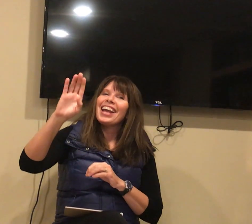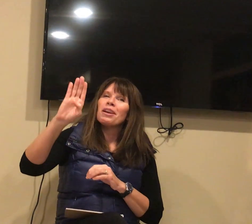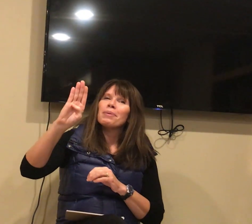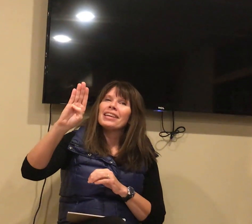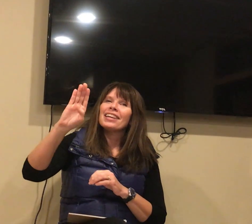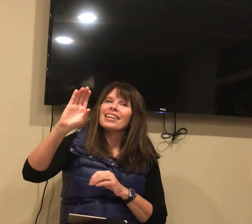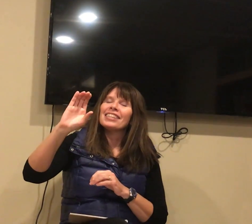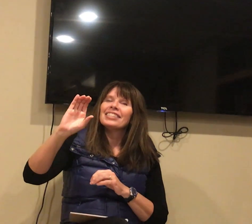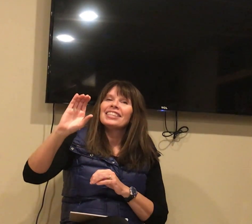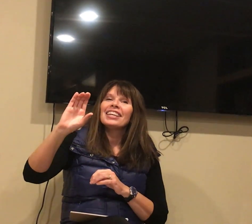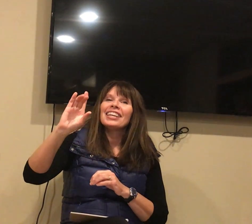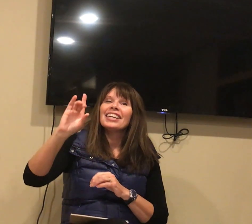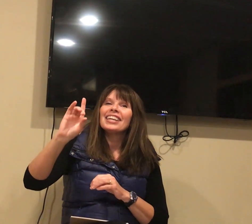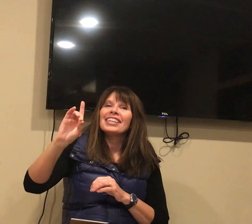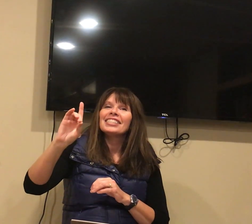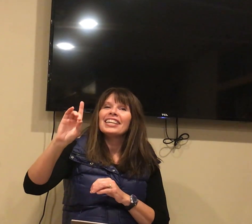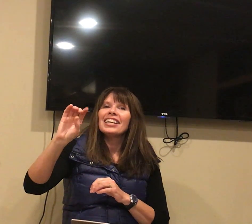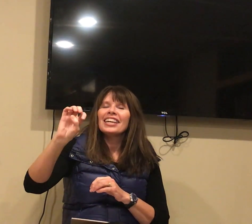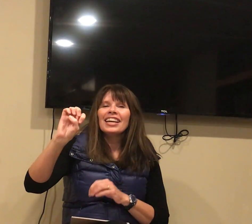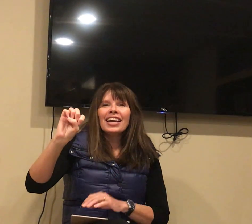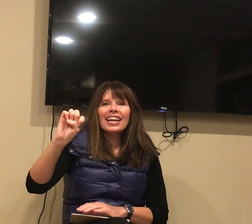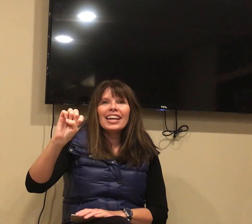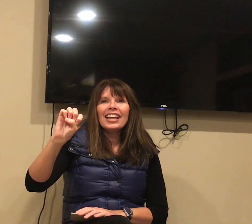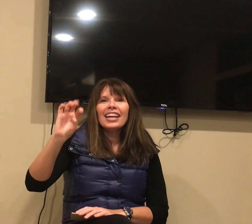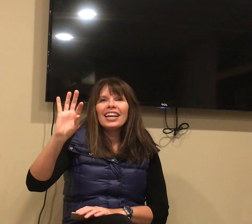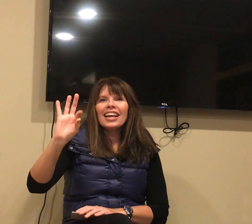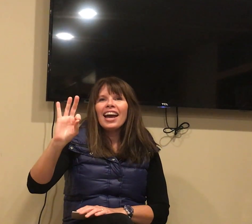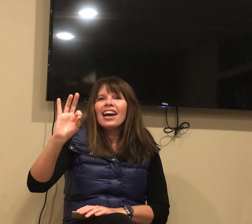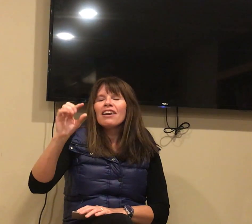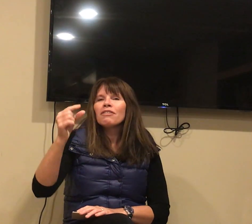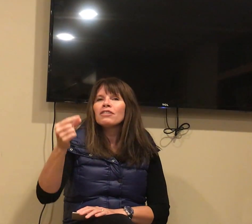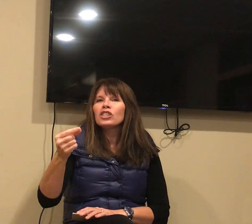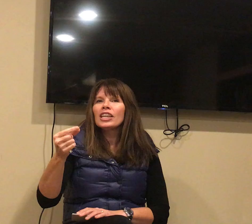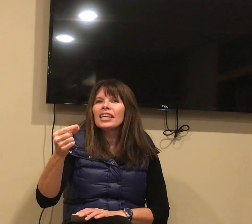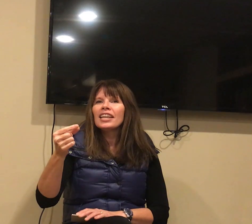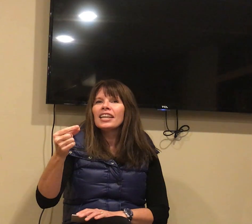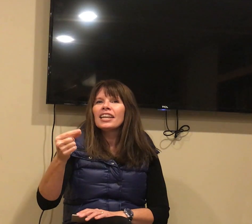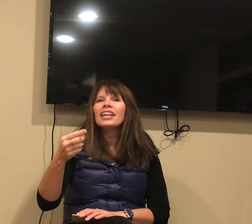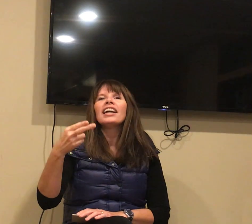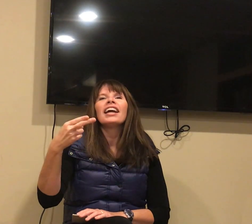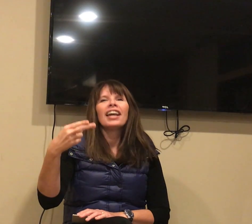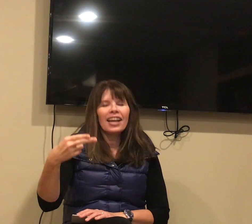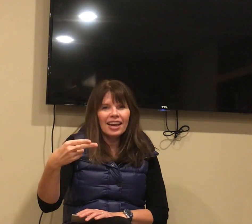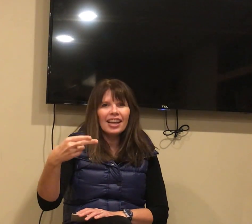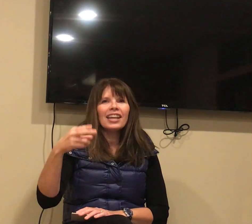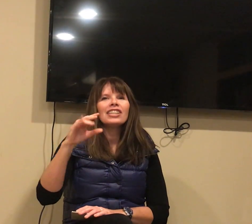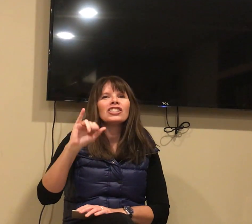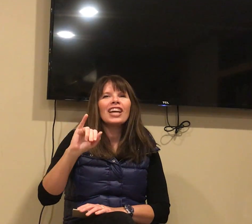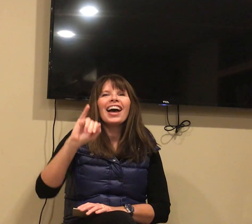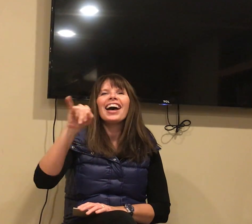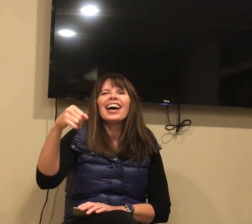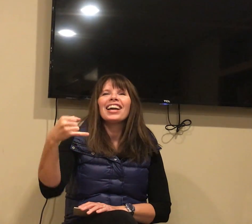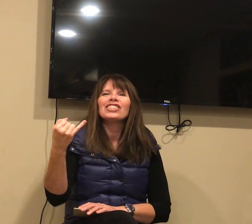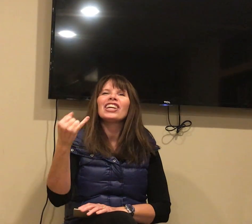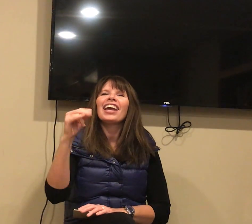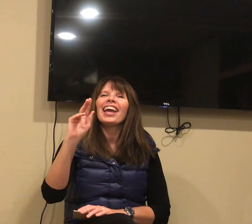A, B, C, D, E, F, G, H, I,